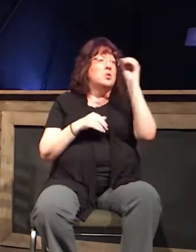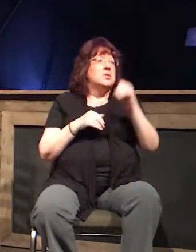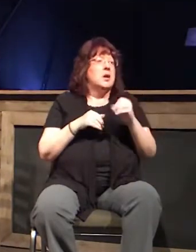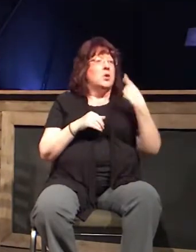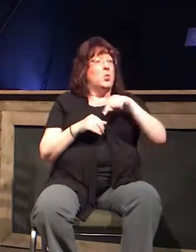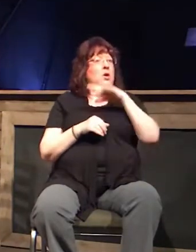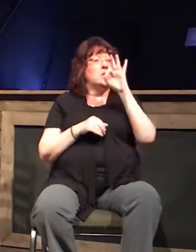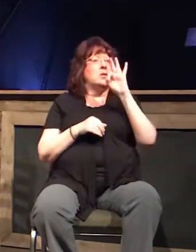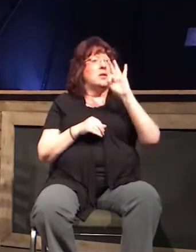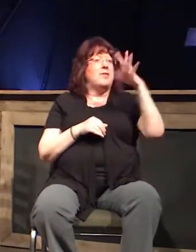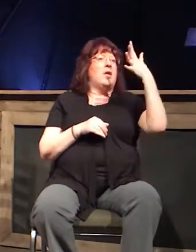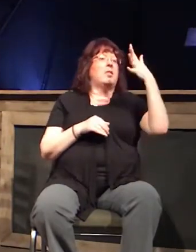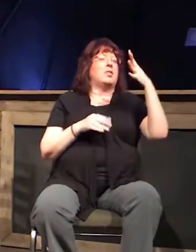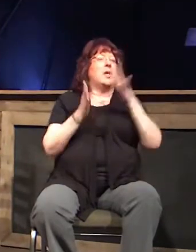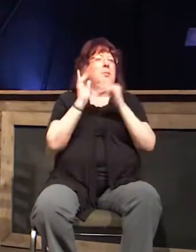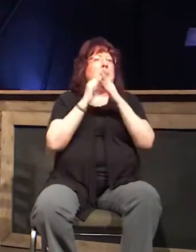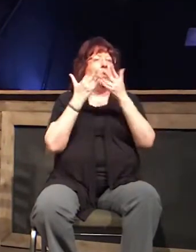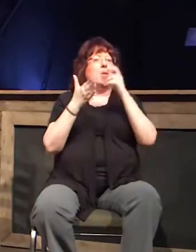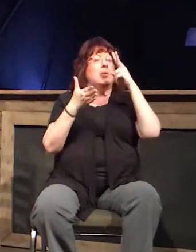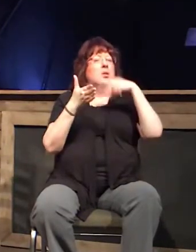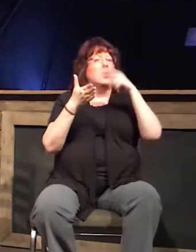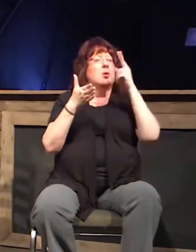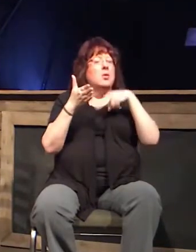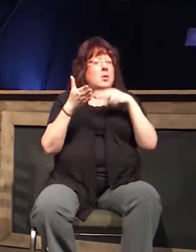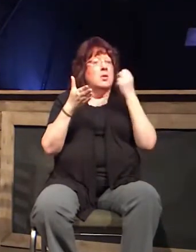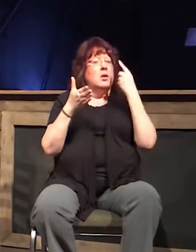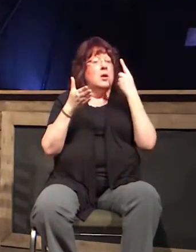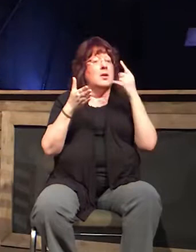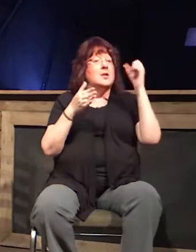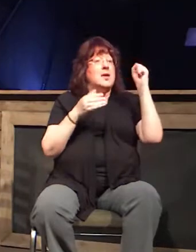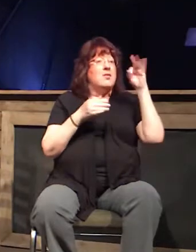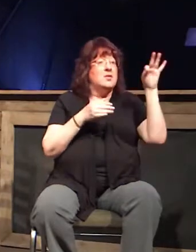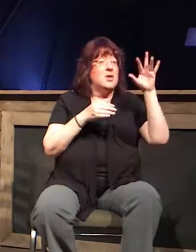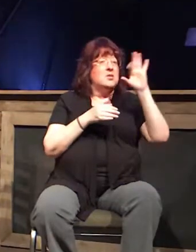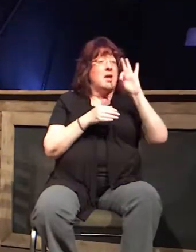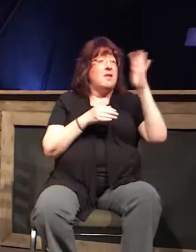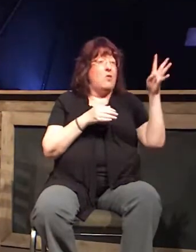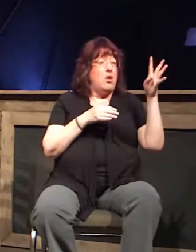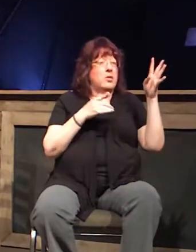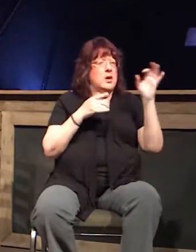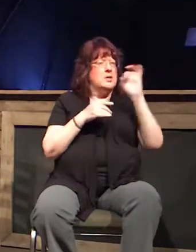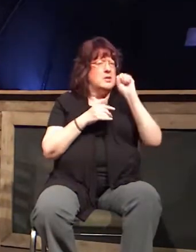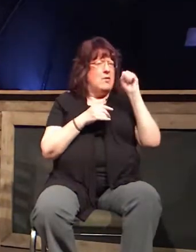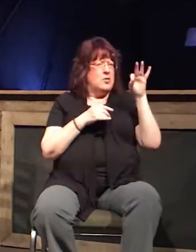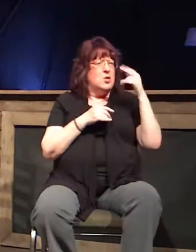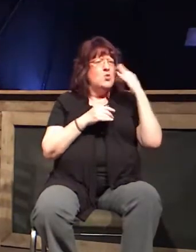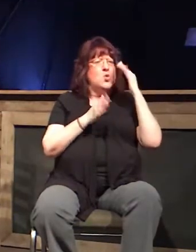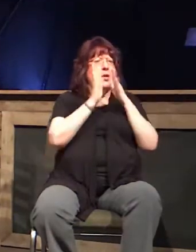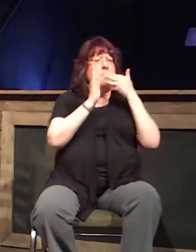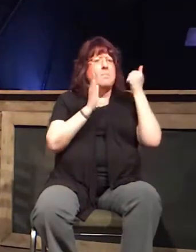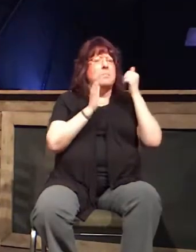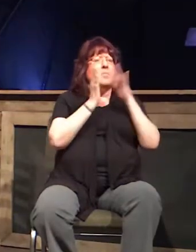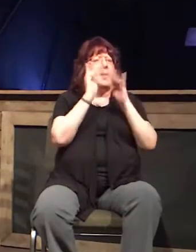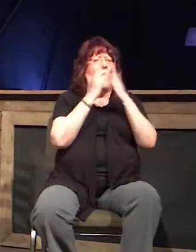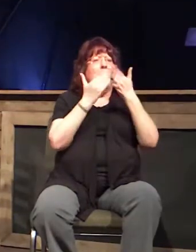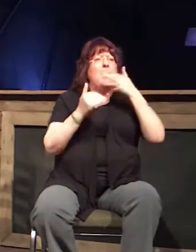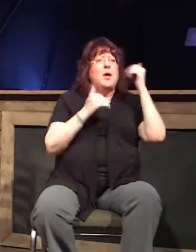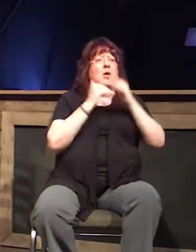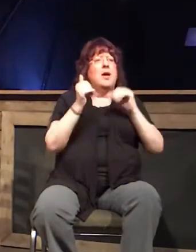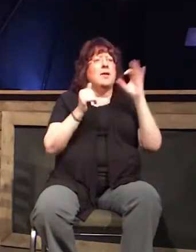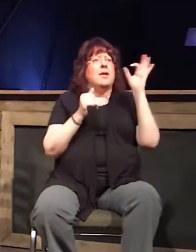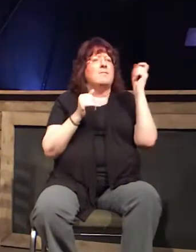are 95th in biblical literacy in our nation. San Francisco is 94th. San Francisco knows the Bible better than Phoenix,